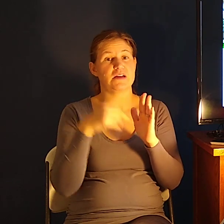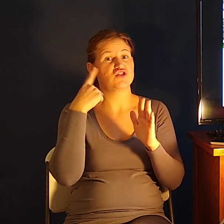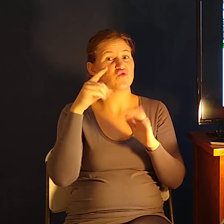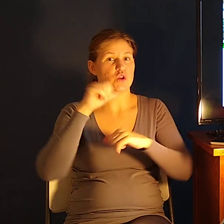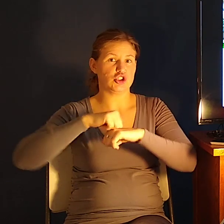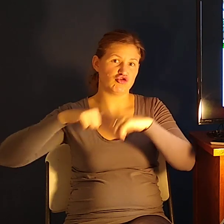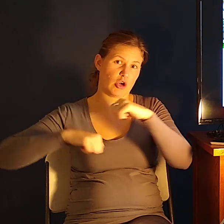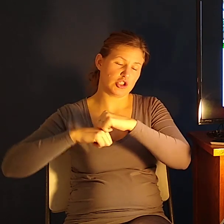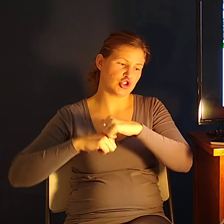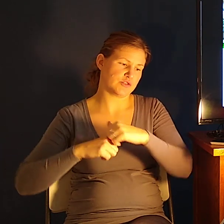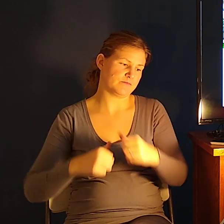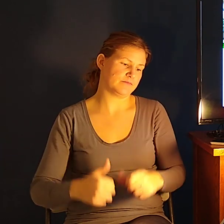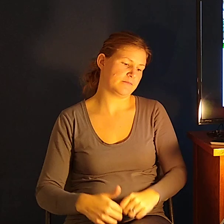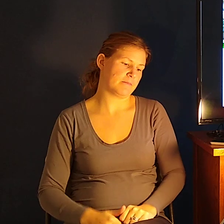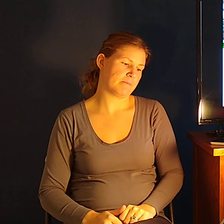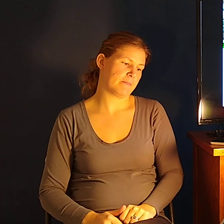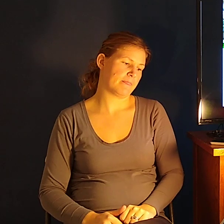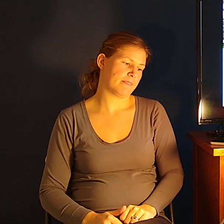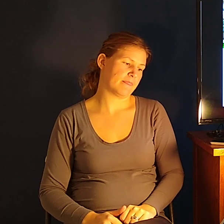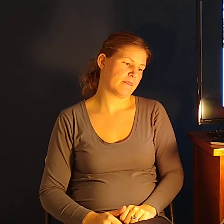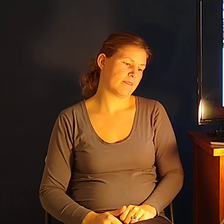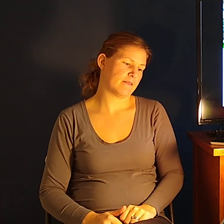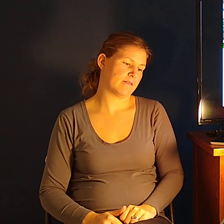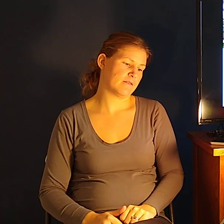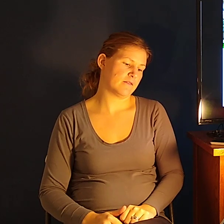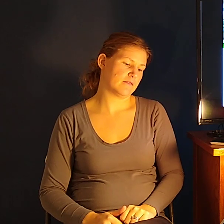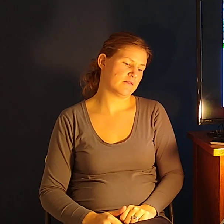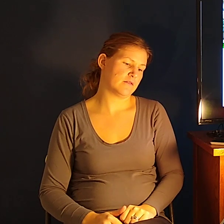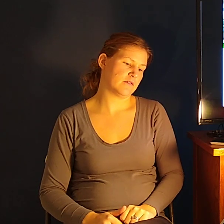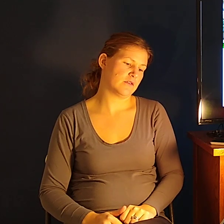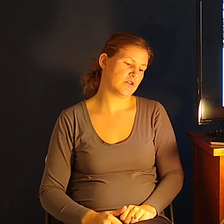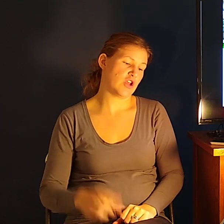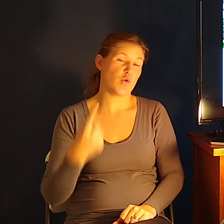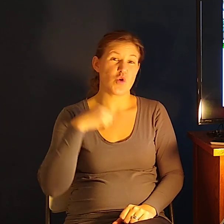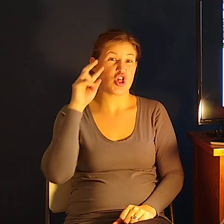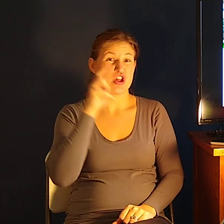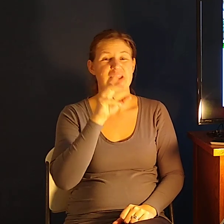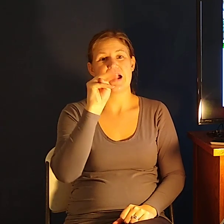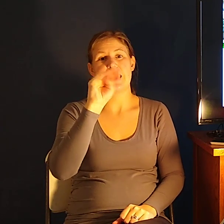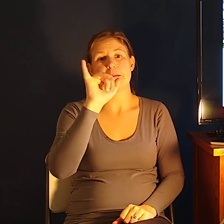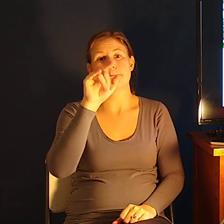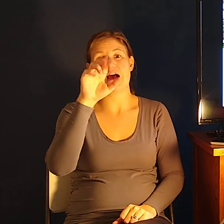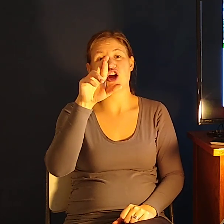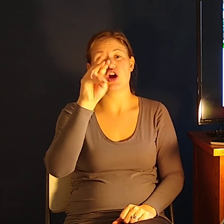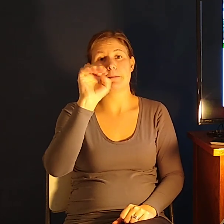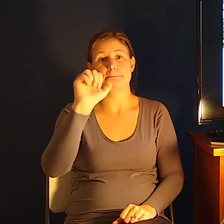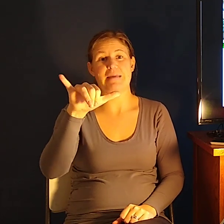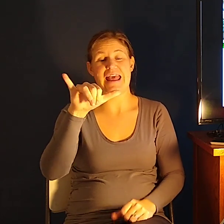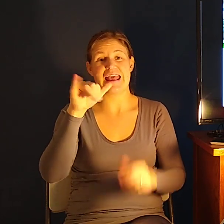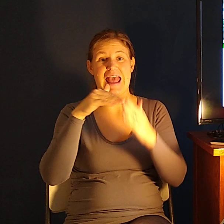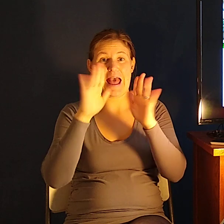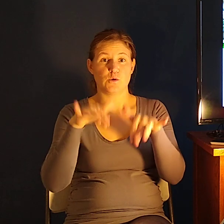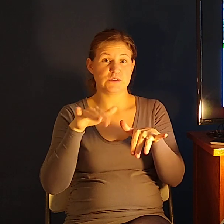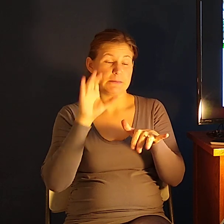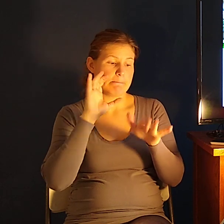structure. And while we're looking at the Meyer-May house image, there